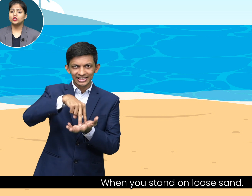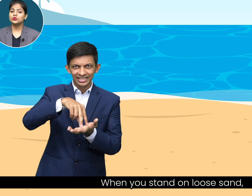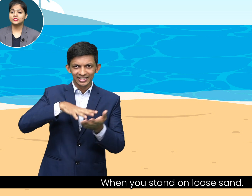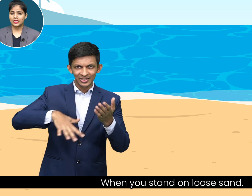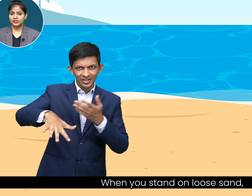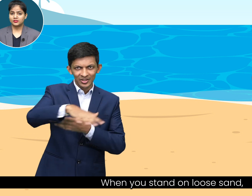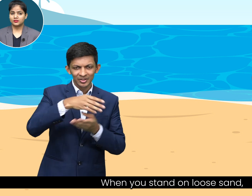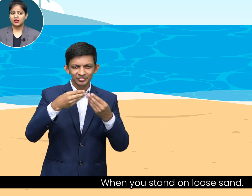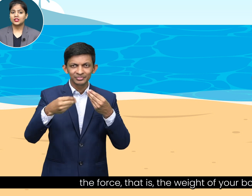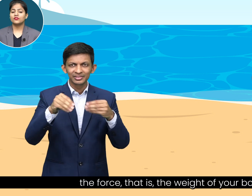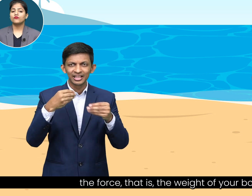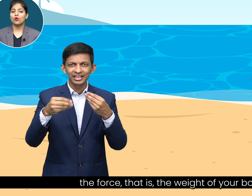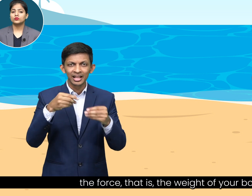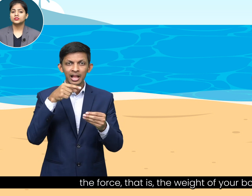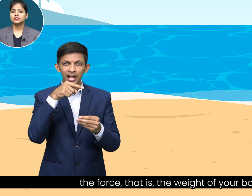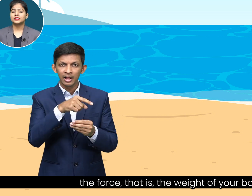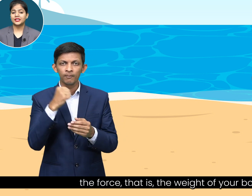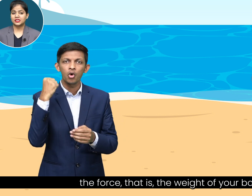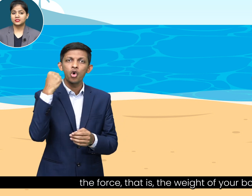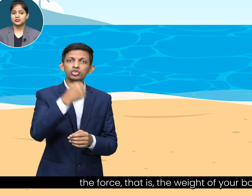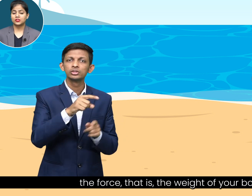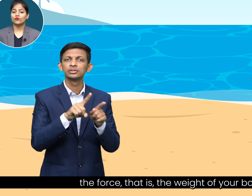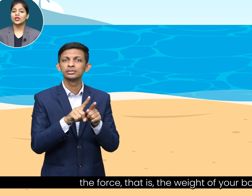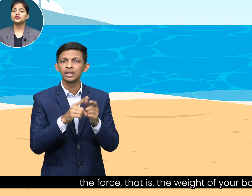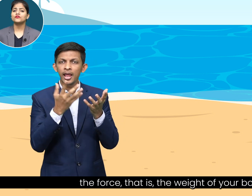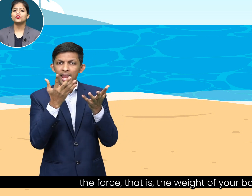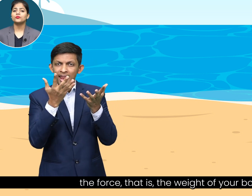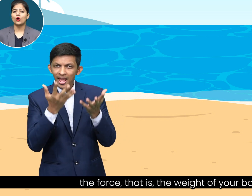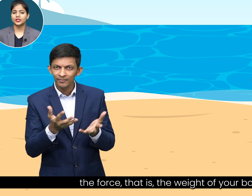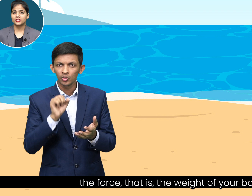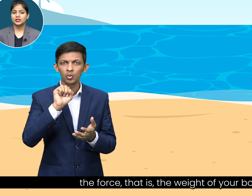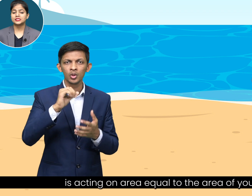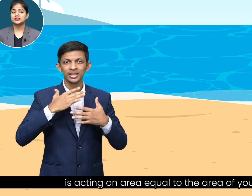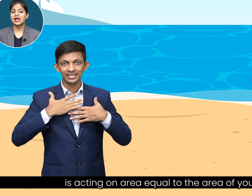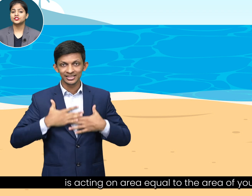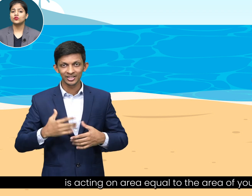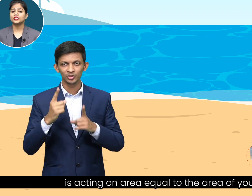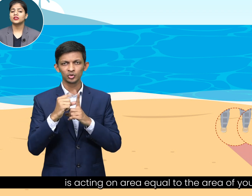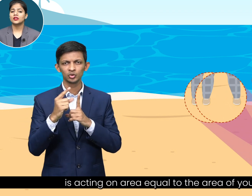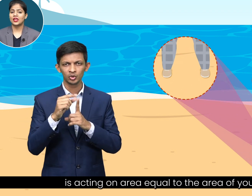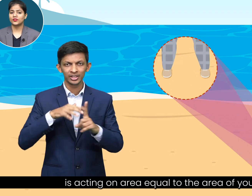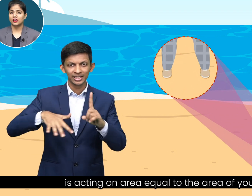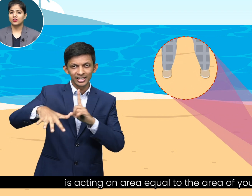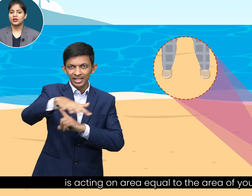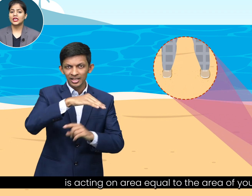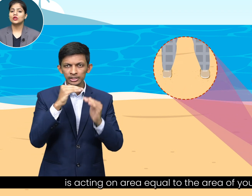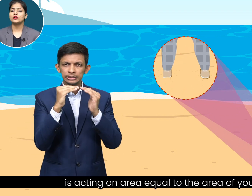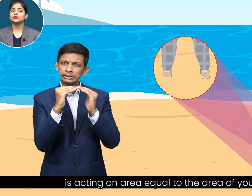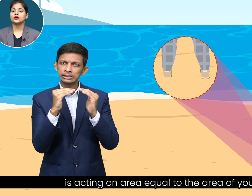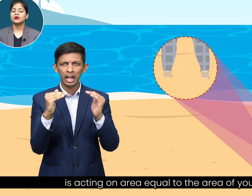loose sand, the force, that is, the weight of your body, is acting on area equal to the